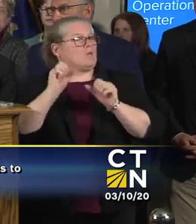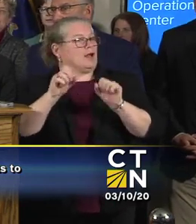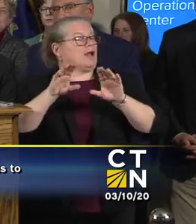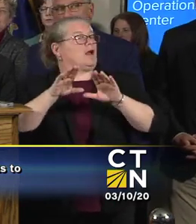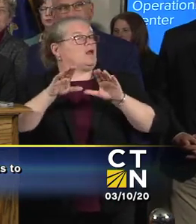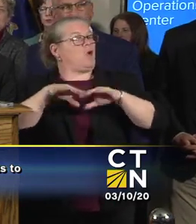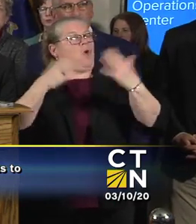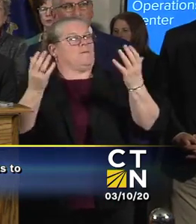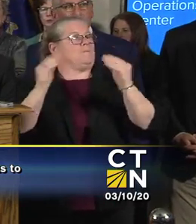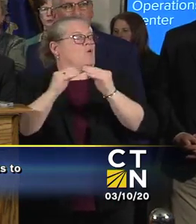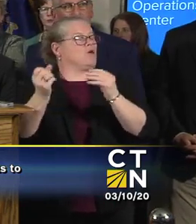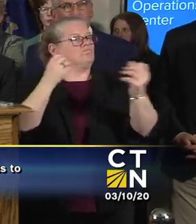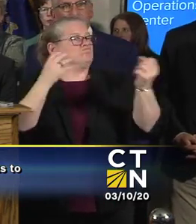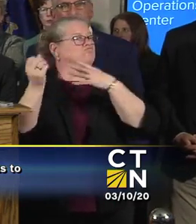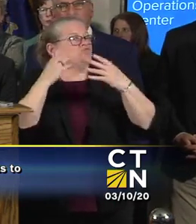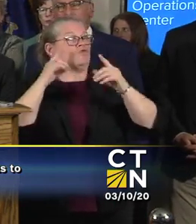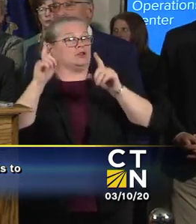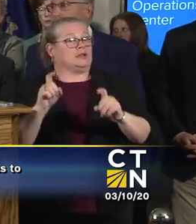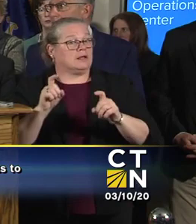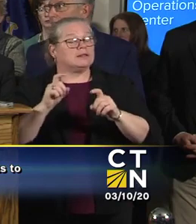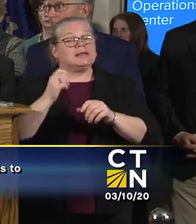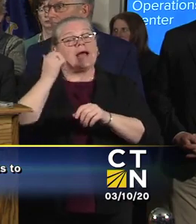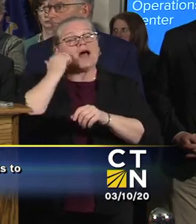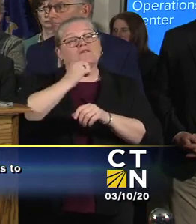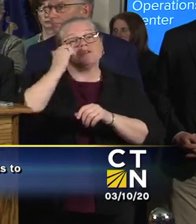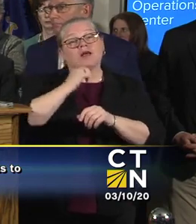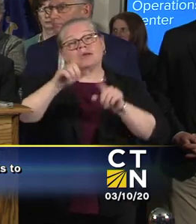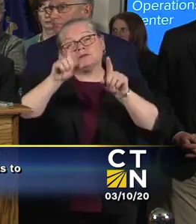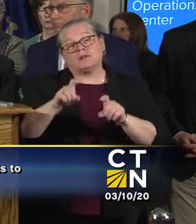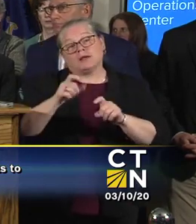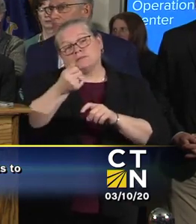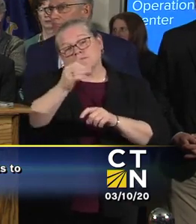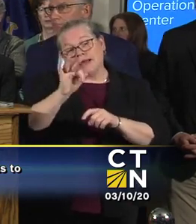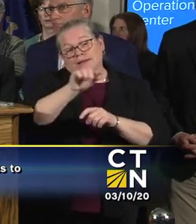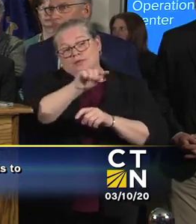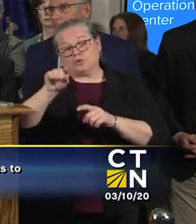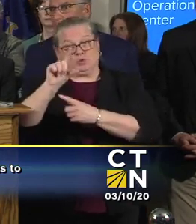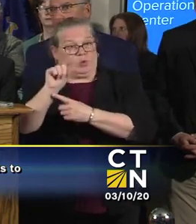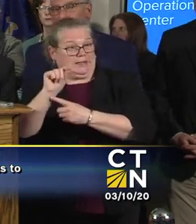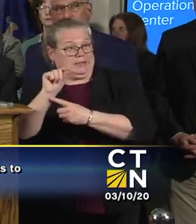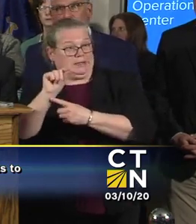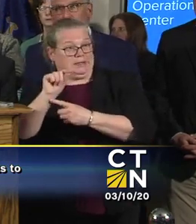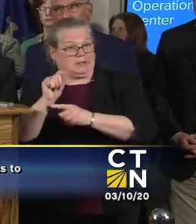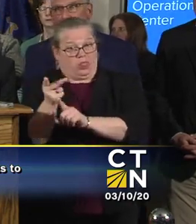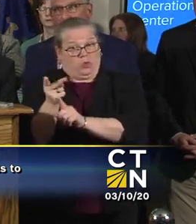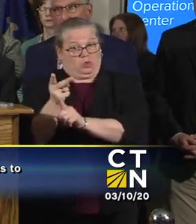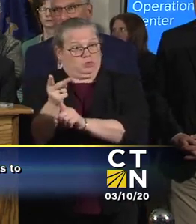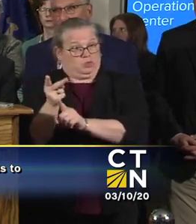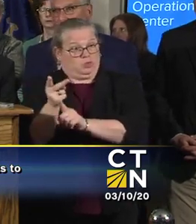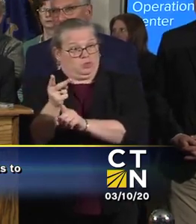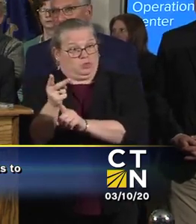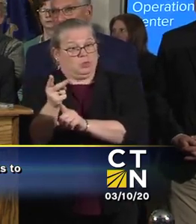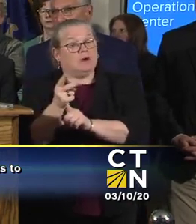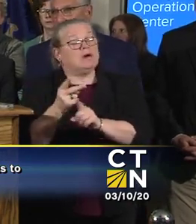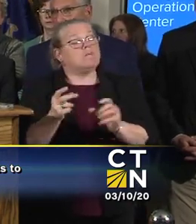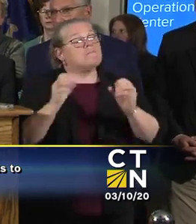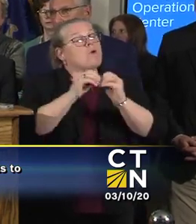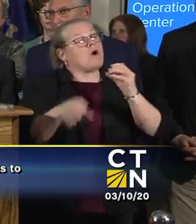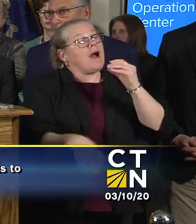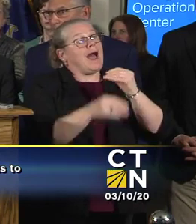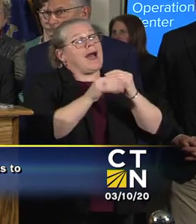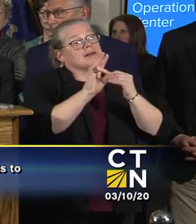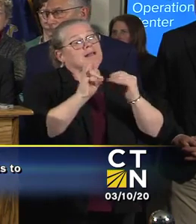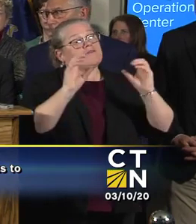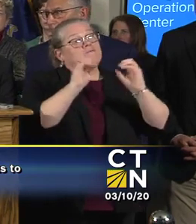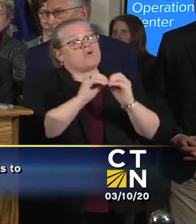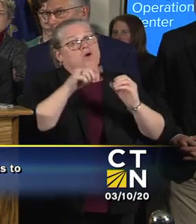about 19 to 20 tests per day. With this additional staff that we're training that will be available for testing as